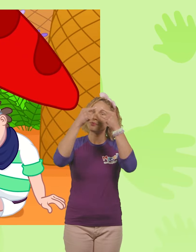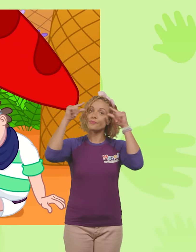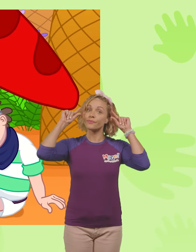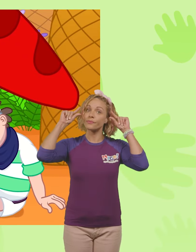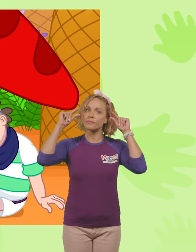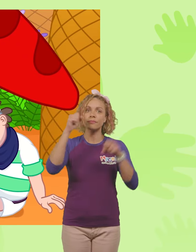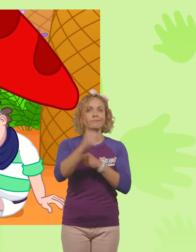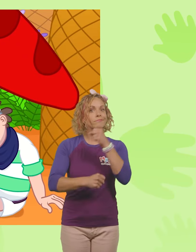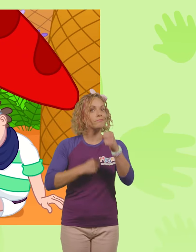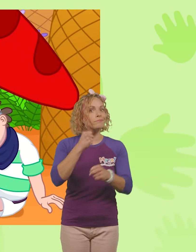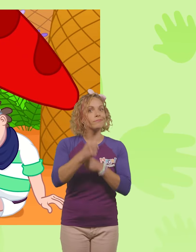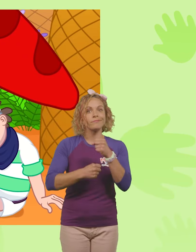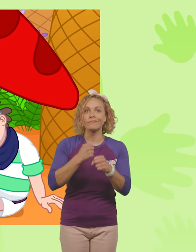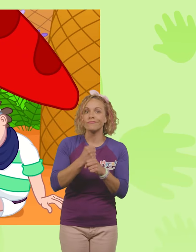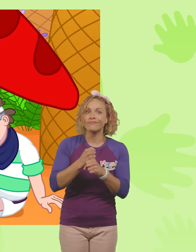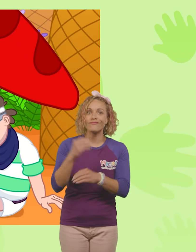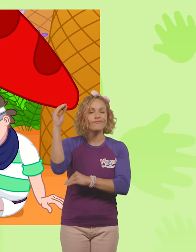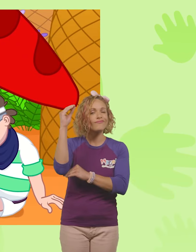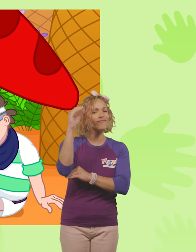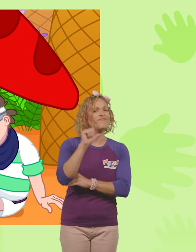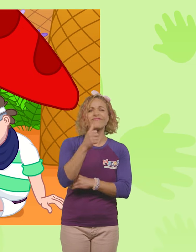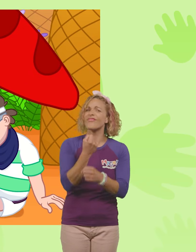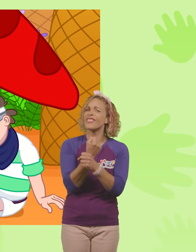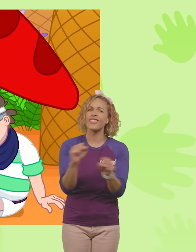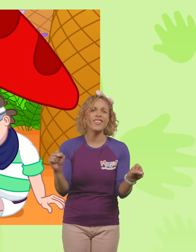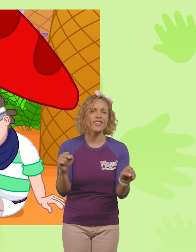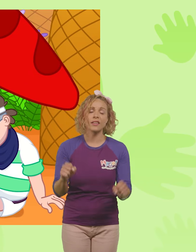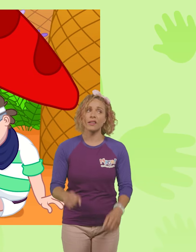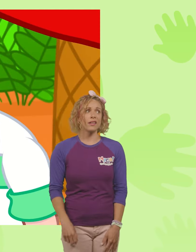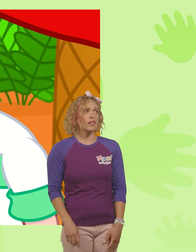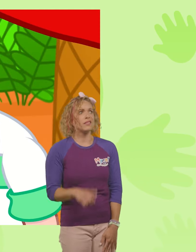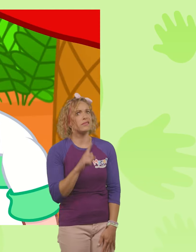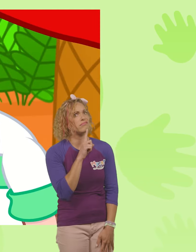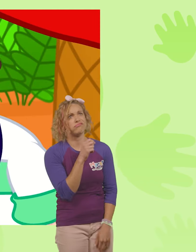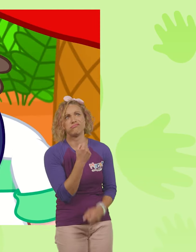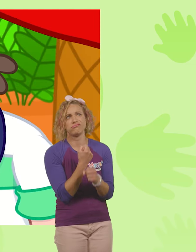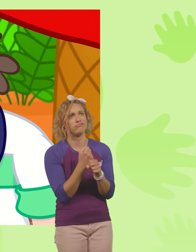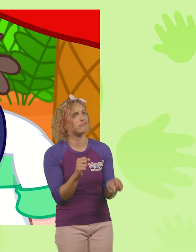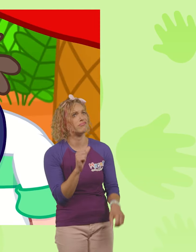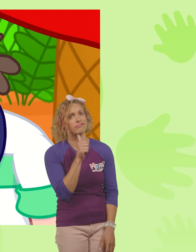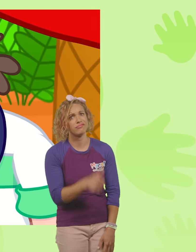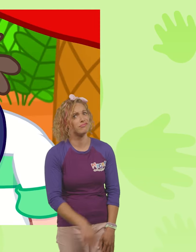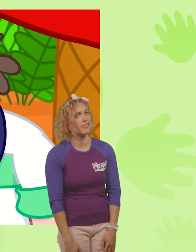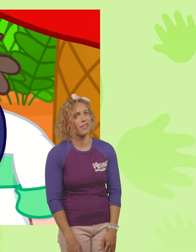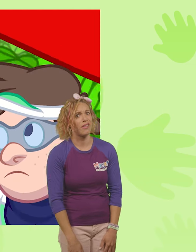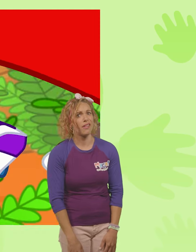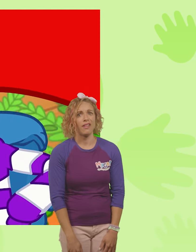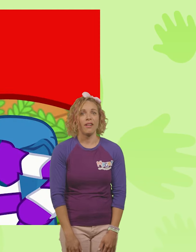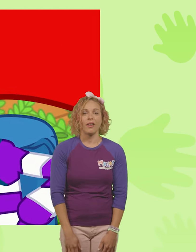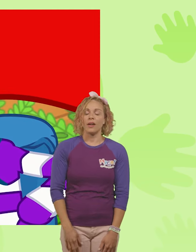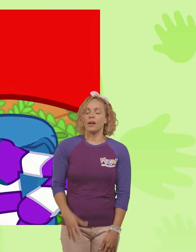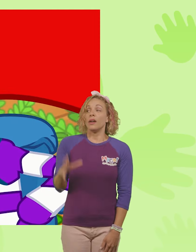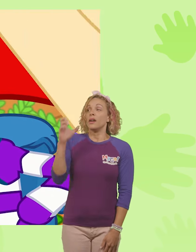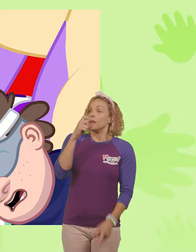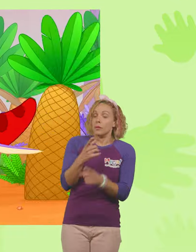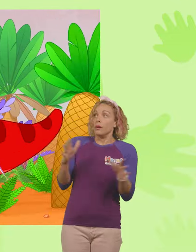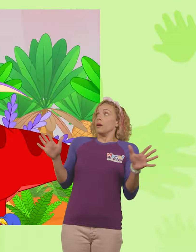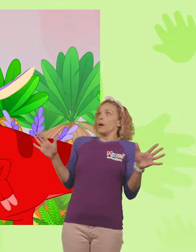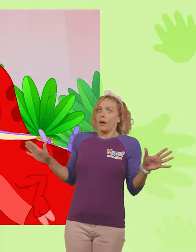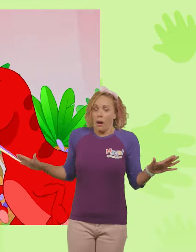Bandits! The age of the dinosaurs is very dangerous. It really is, Stein. I guess